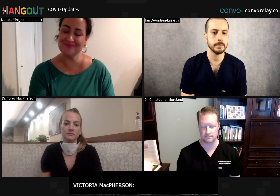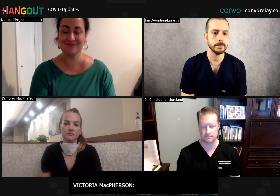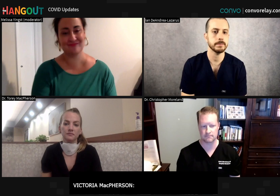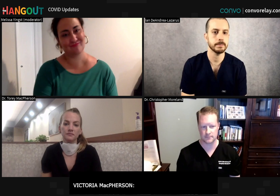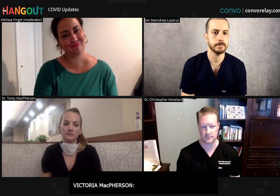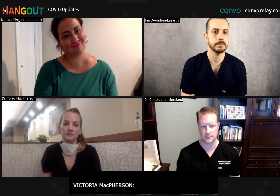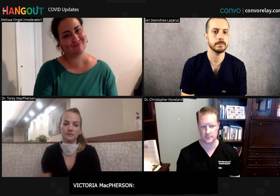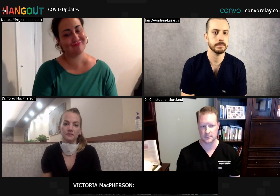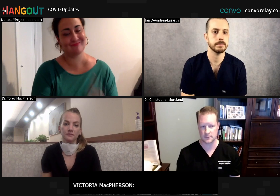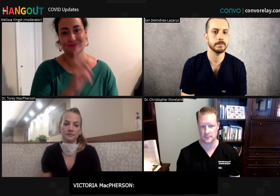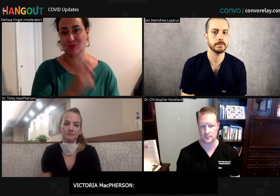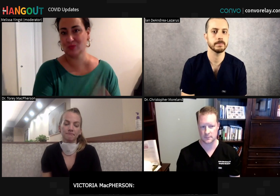have the ability currently.